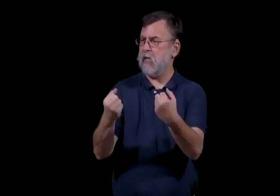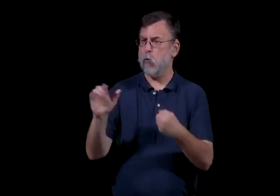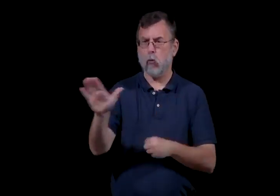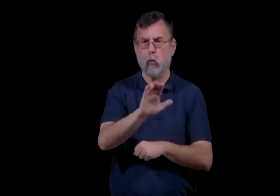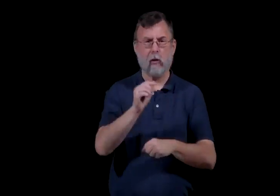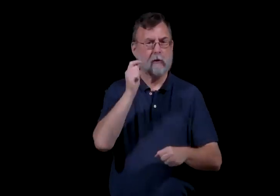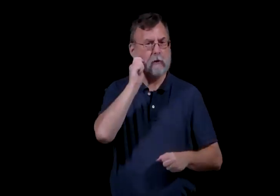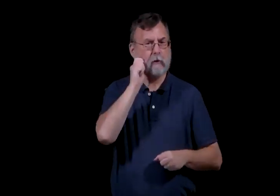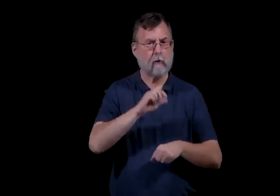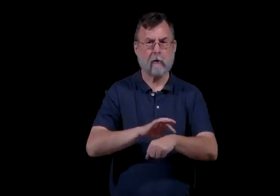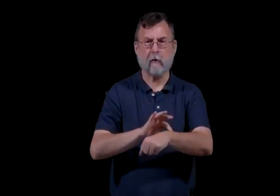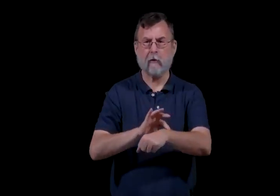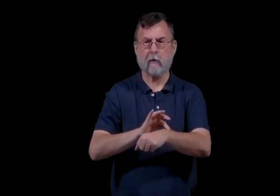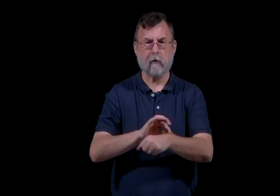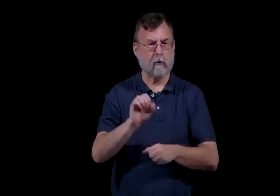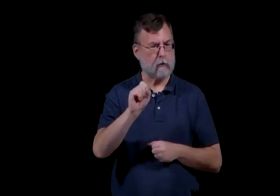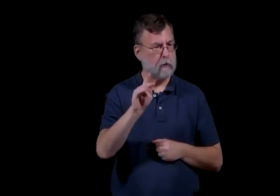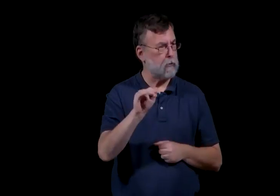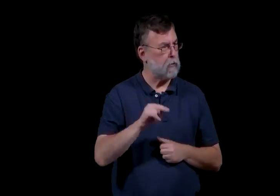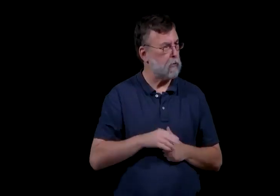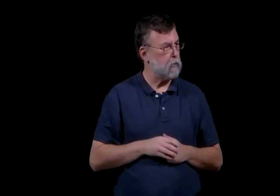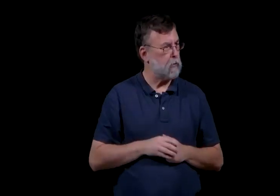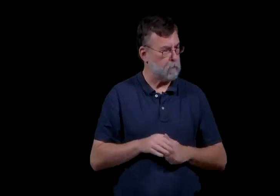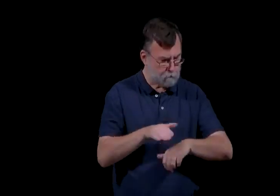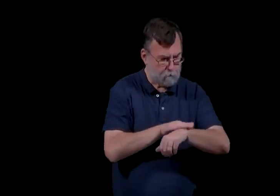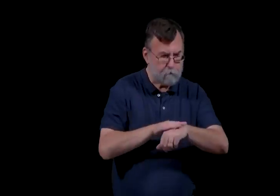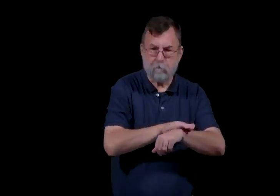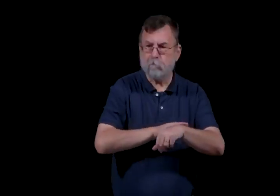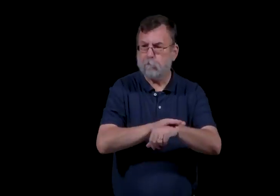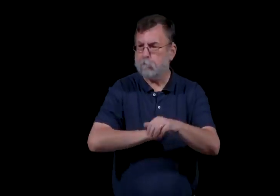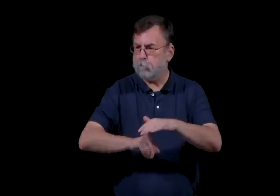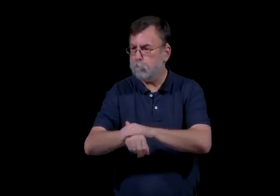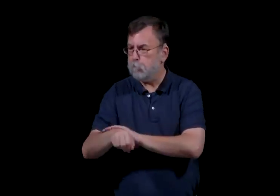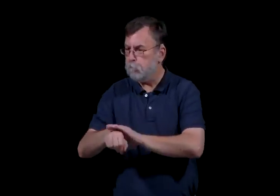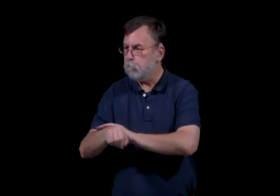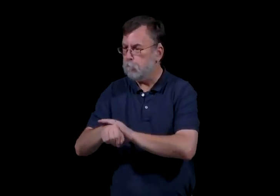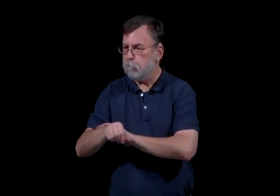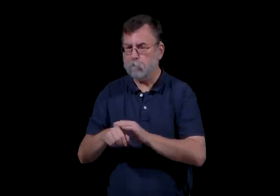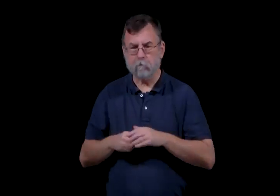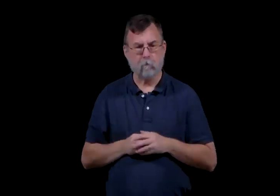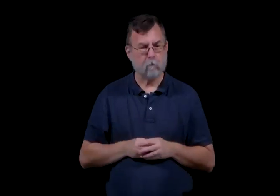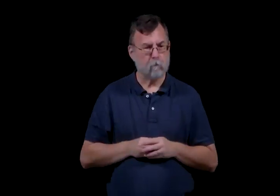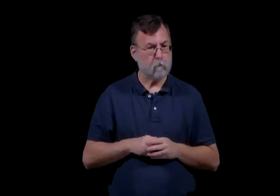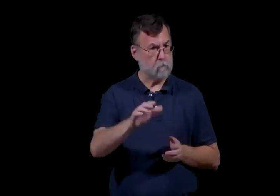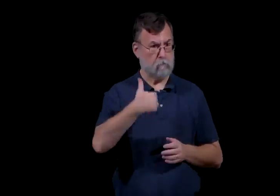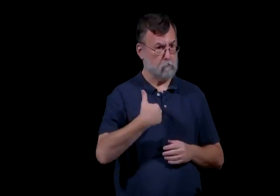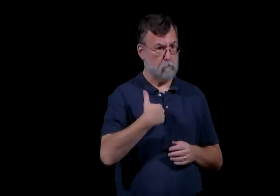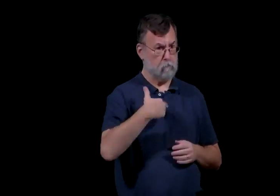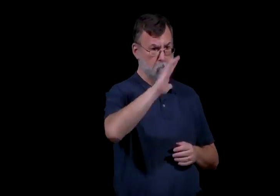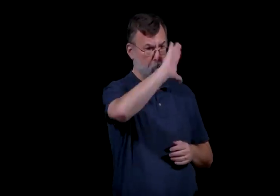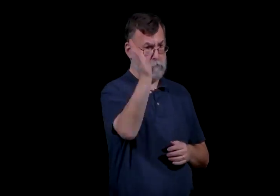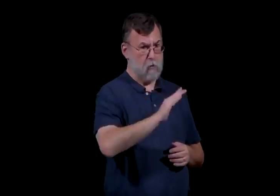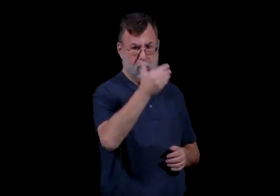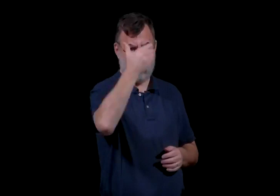And also, oil is a way of healing your skin. That's why we rub oil on our skins. It helps our skin to